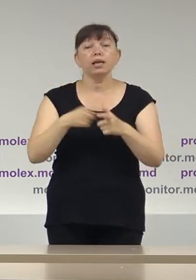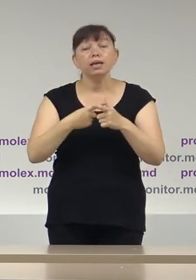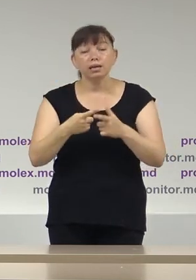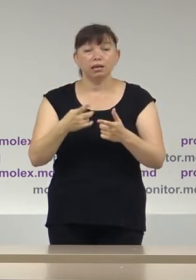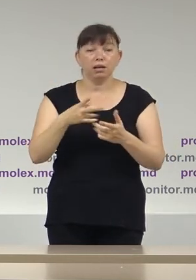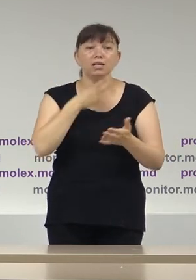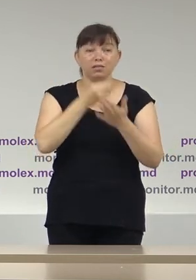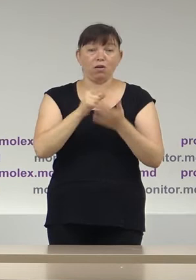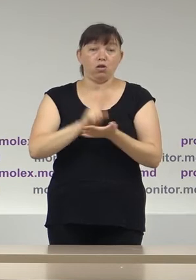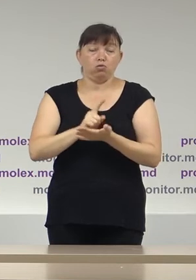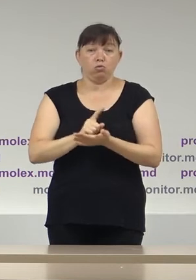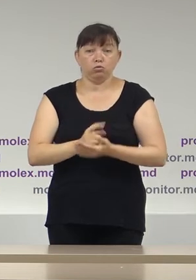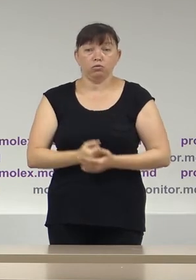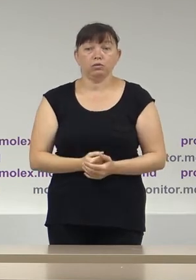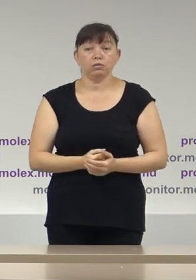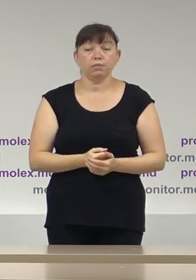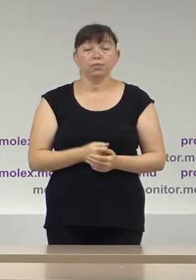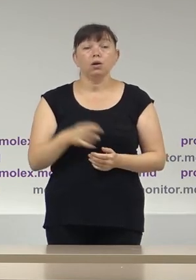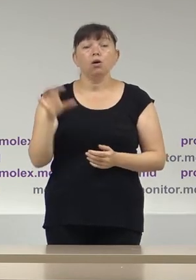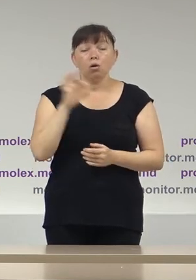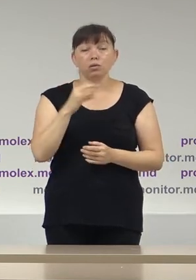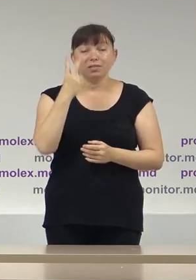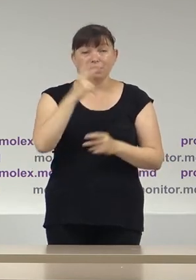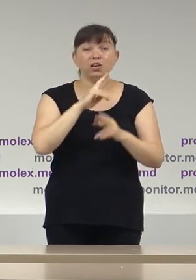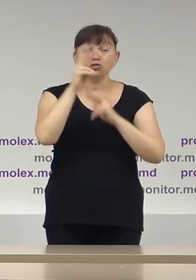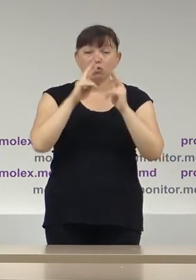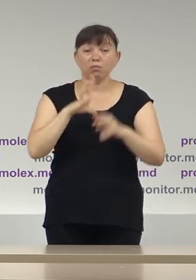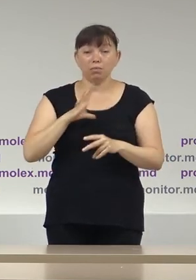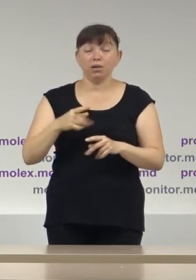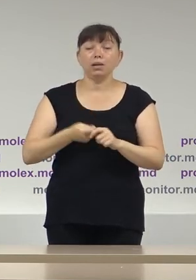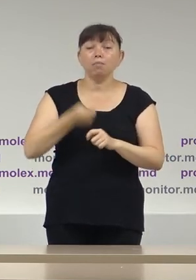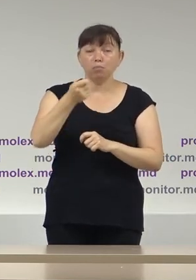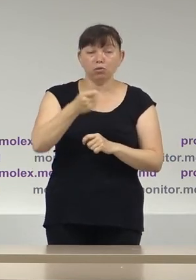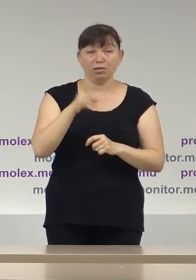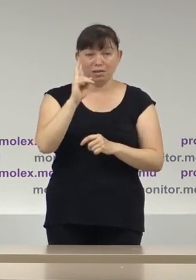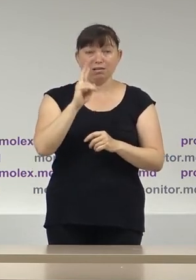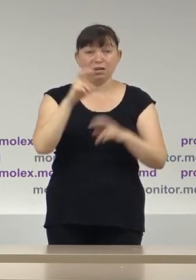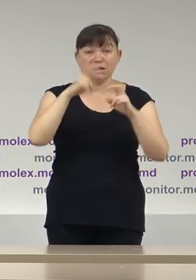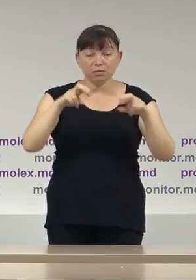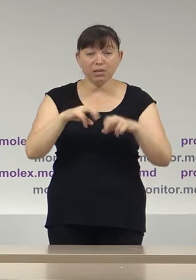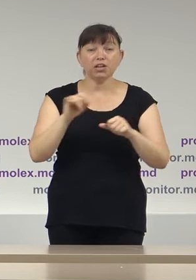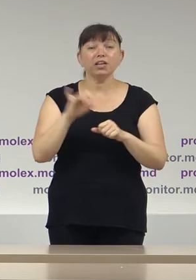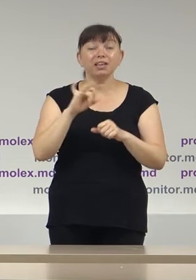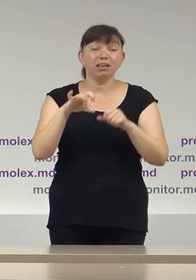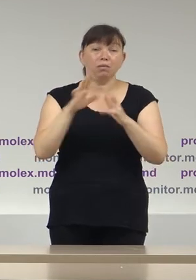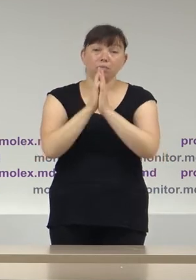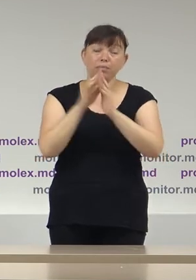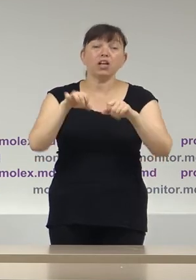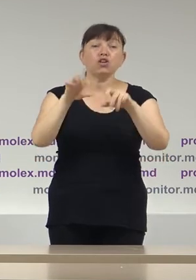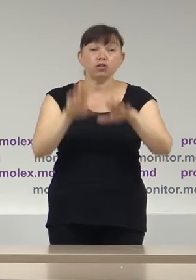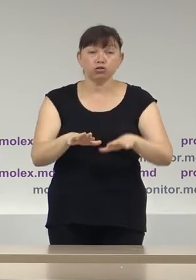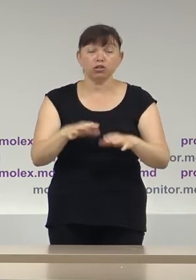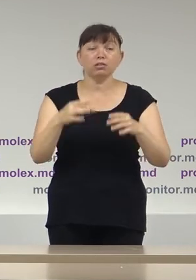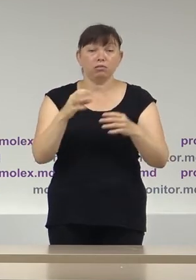advertising purpose of the state institution or public authority. So with regards to two complaints that were sent